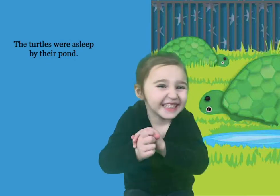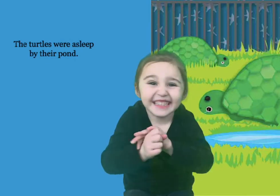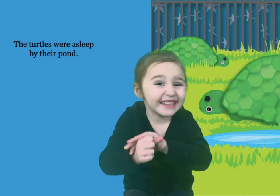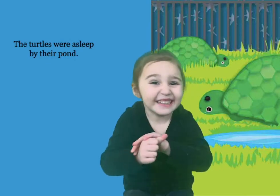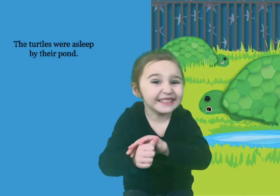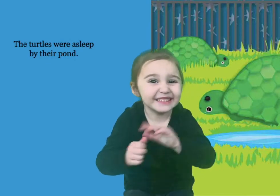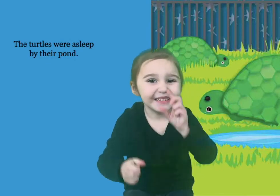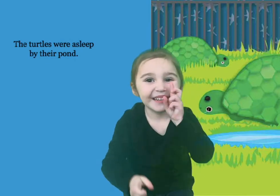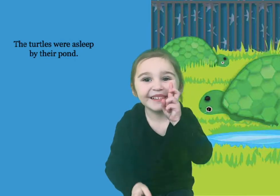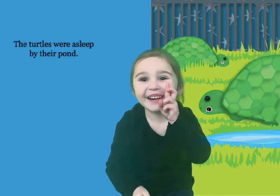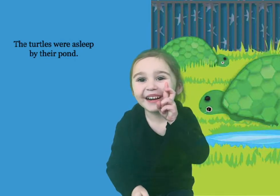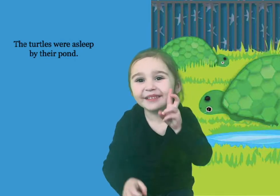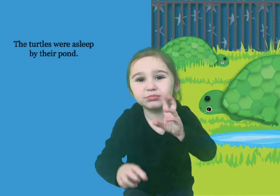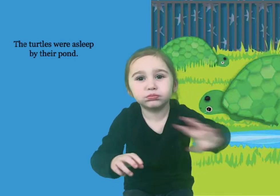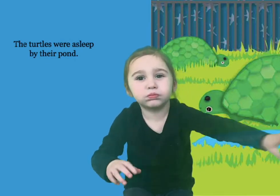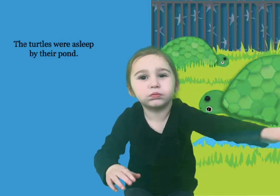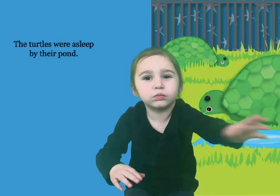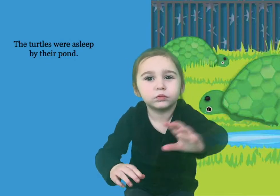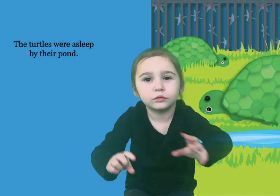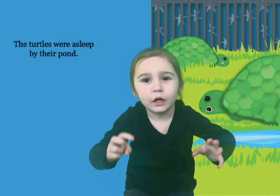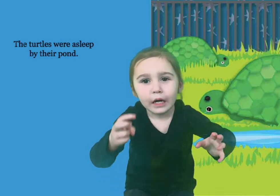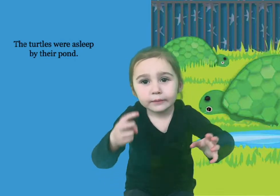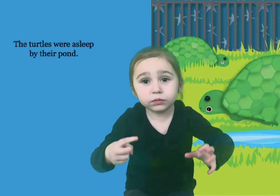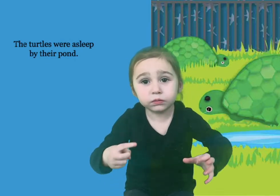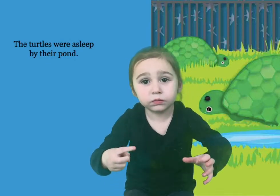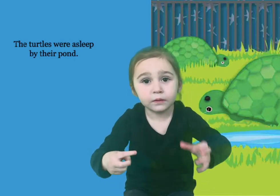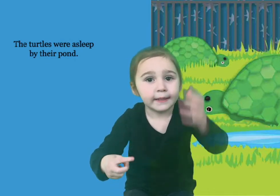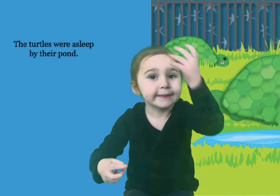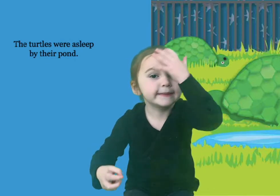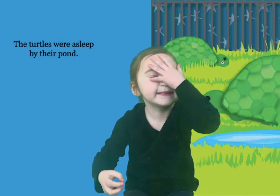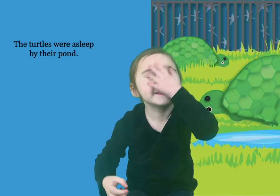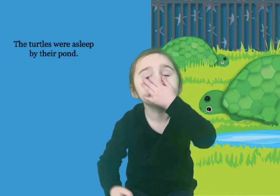The turtles were asleep by their pond.